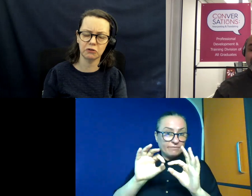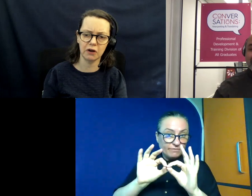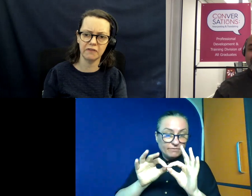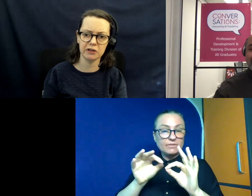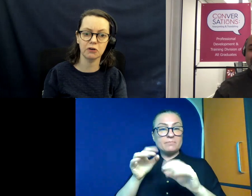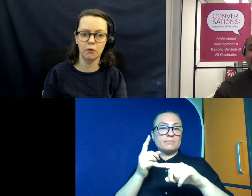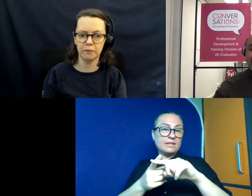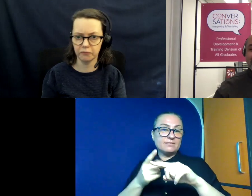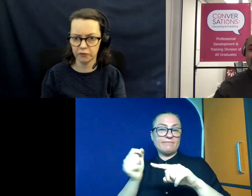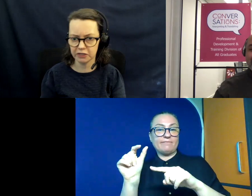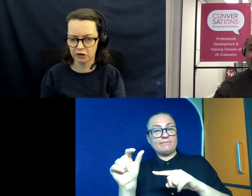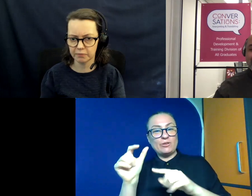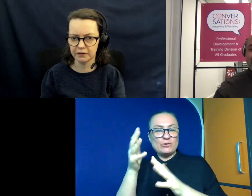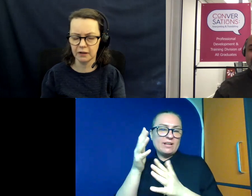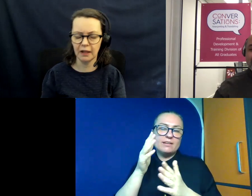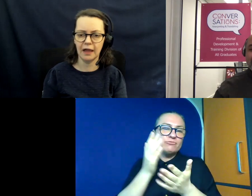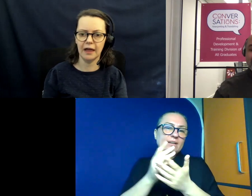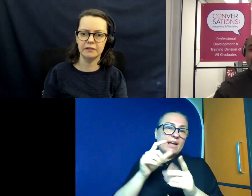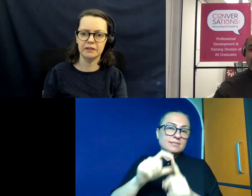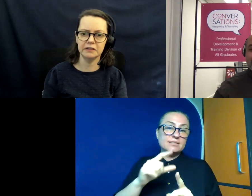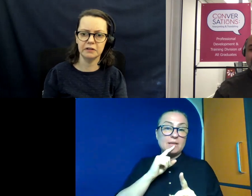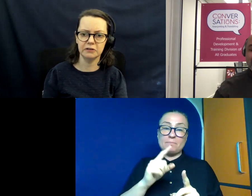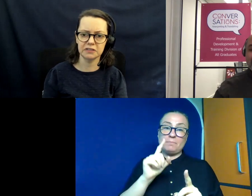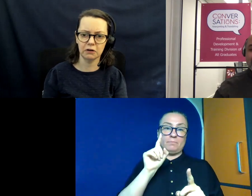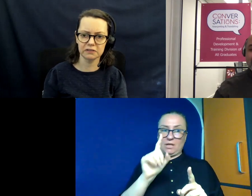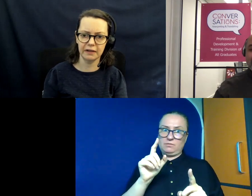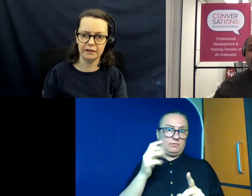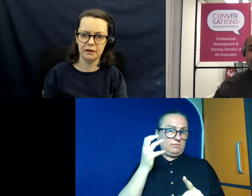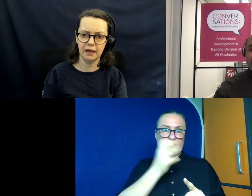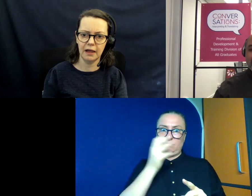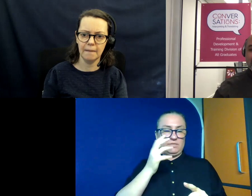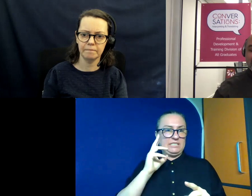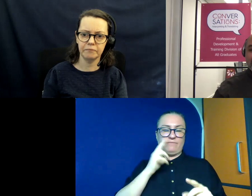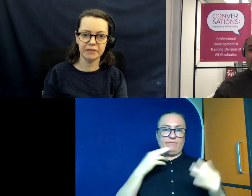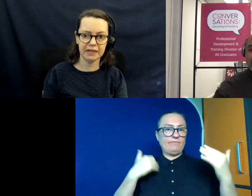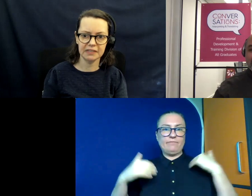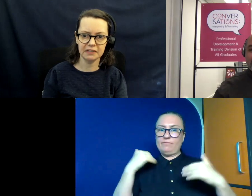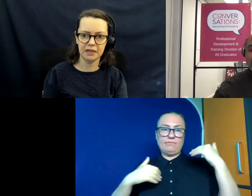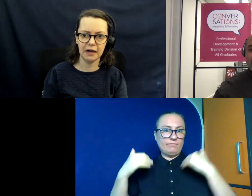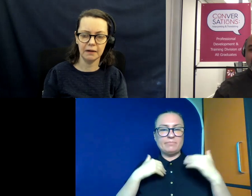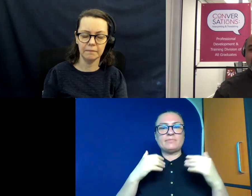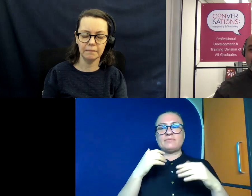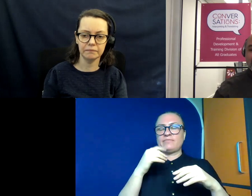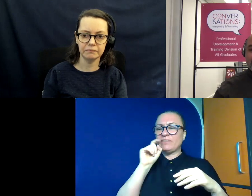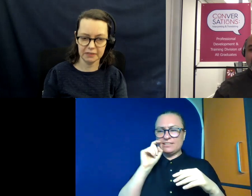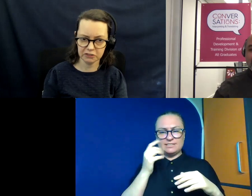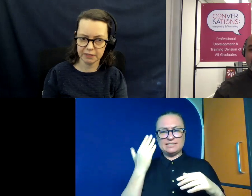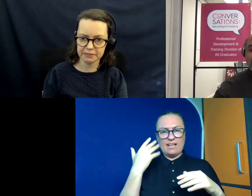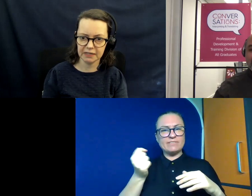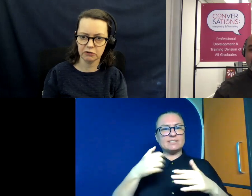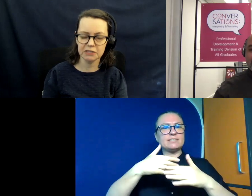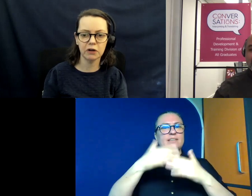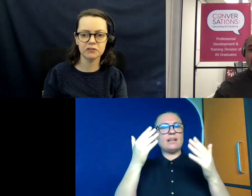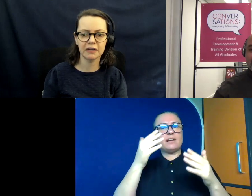to coronavirus or for the interpreter and the news in Auslan, but they said there's a